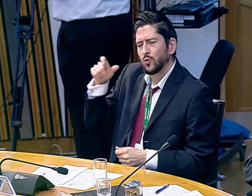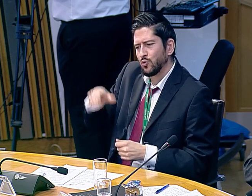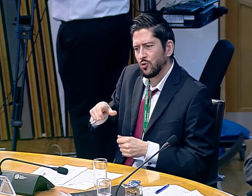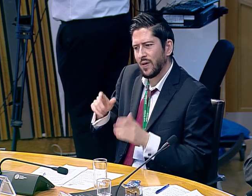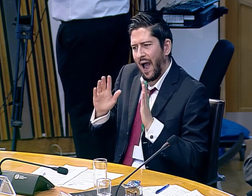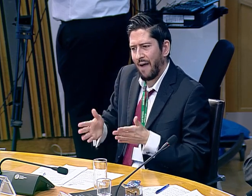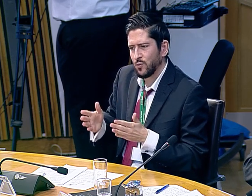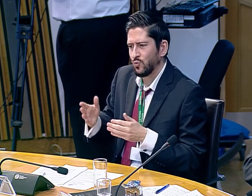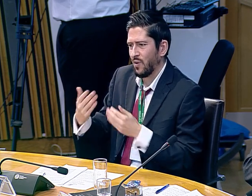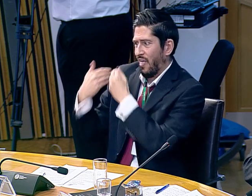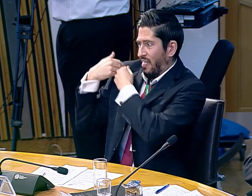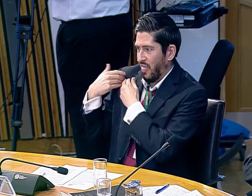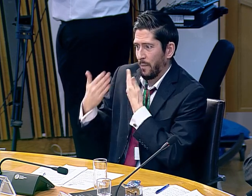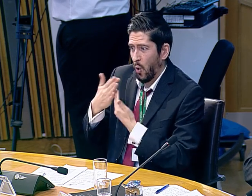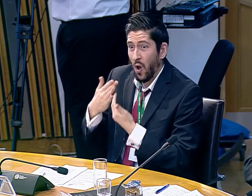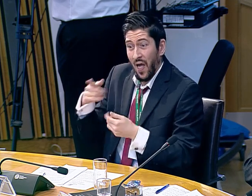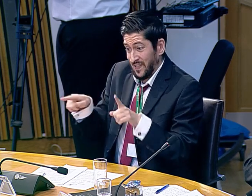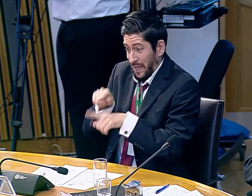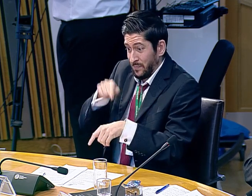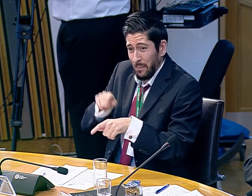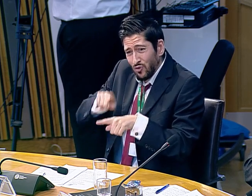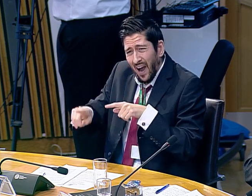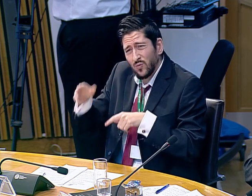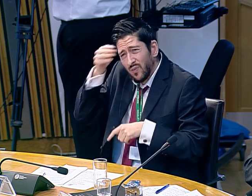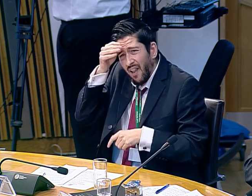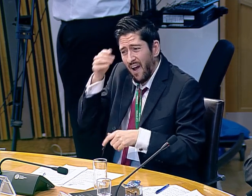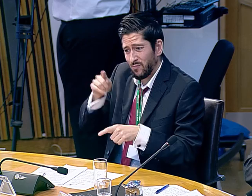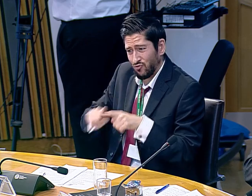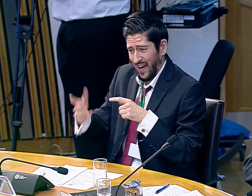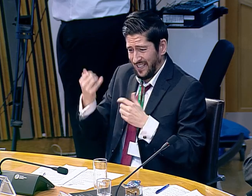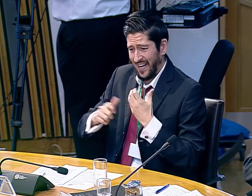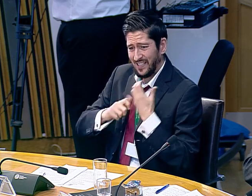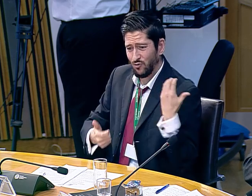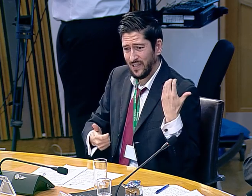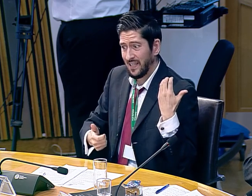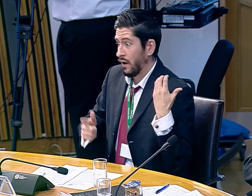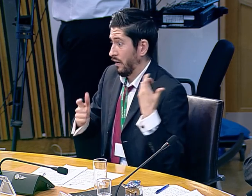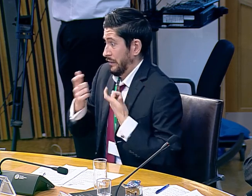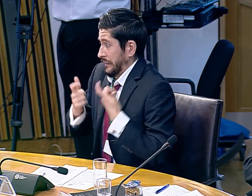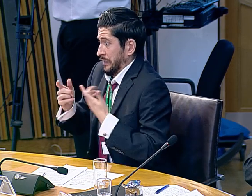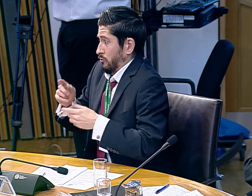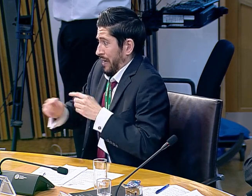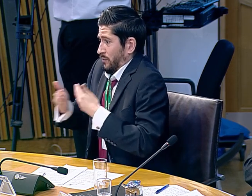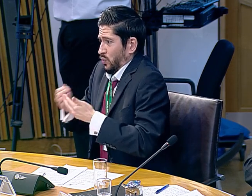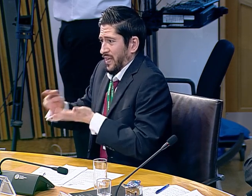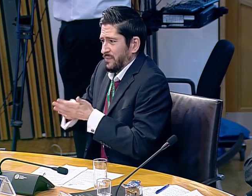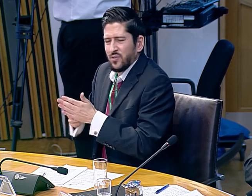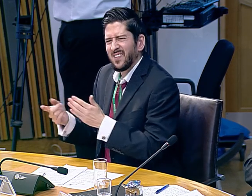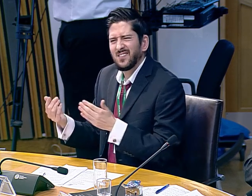their courses. And that is a massive undertaking and a massive responsibility in administrative load that other students do